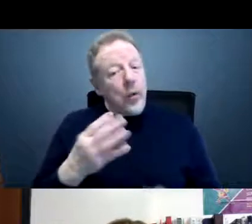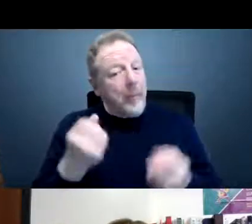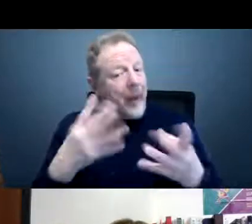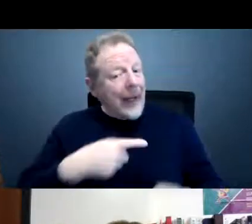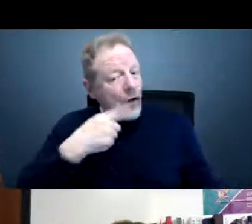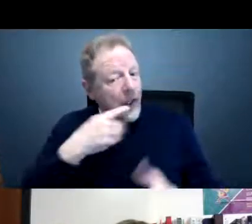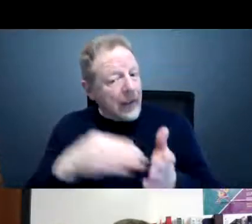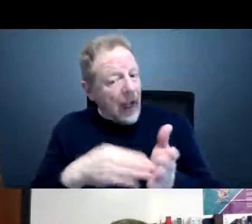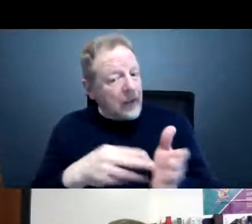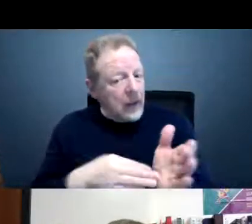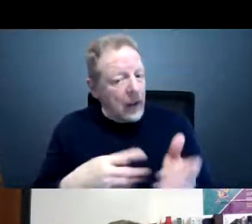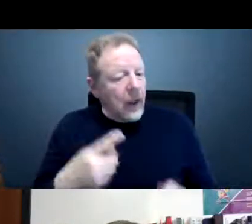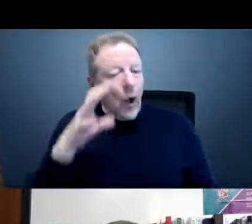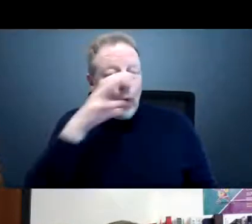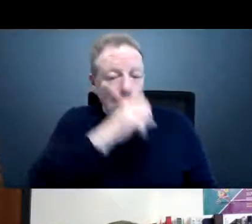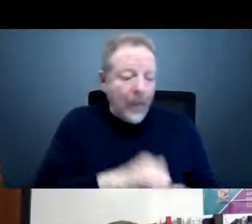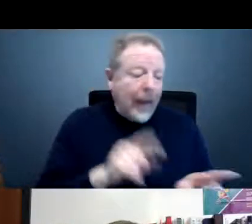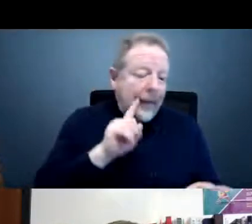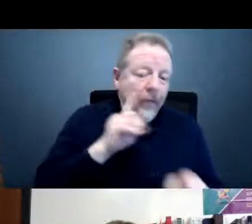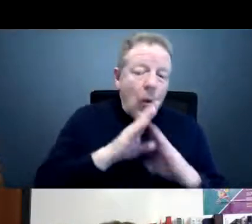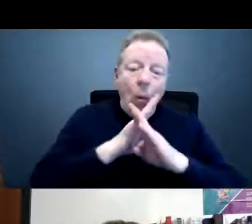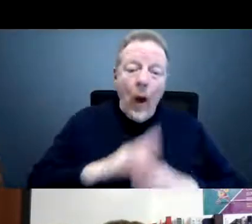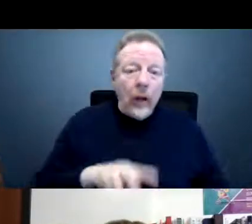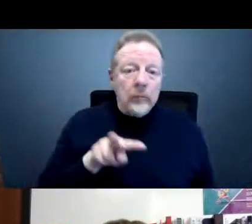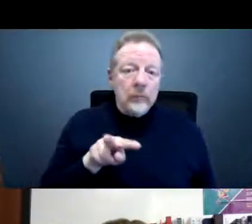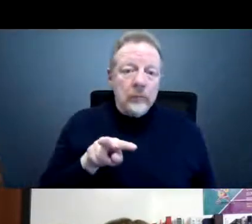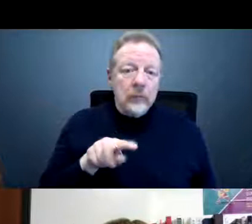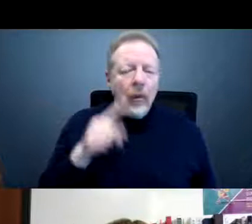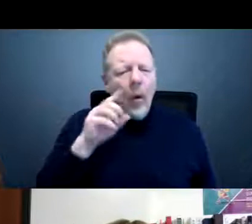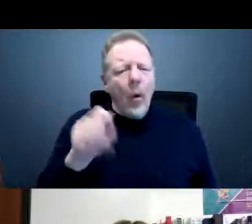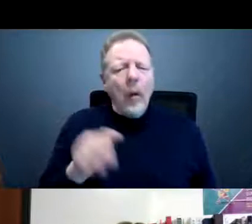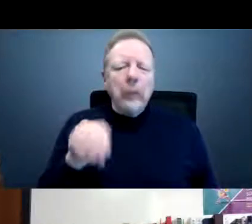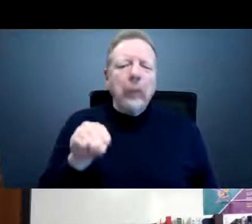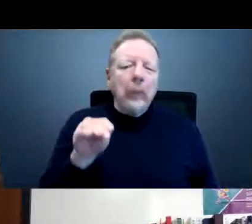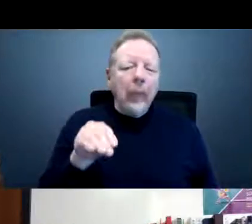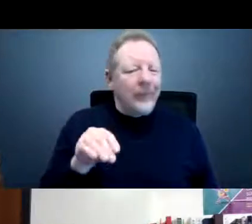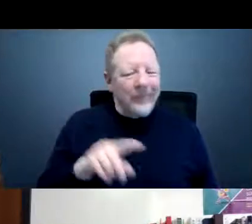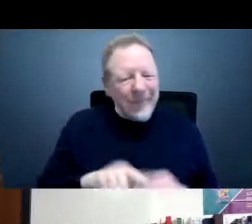of physicians, aren't aware of that. They just think, okay, they didn't say anything, so everything's fine.